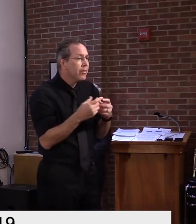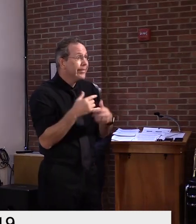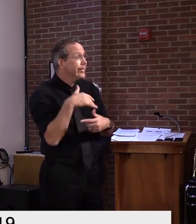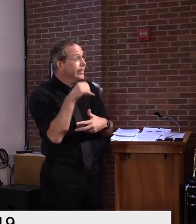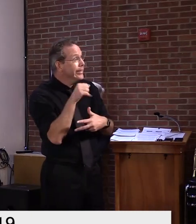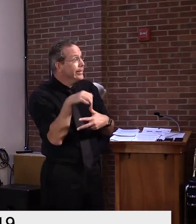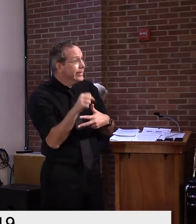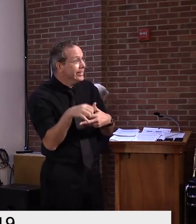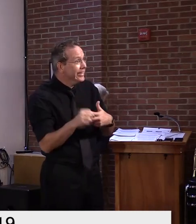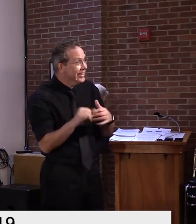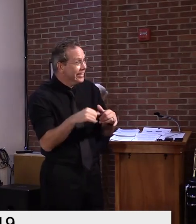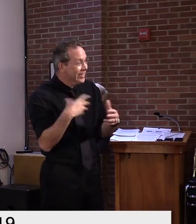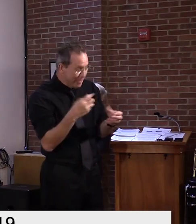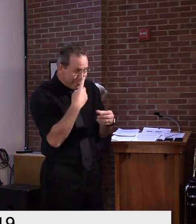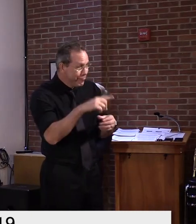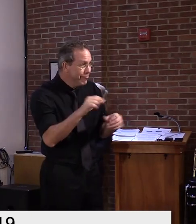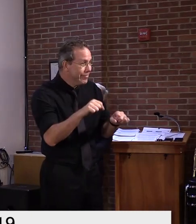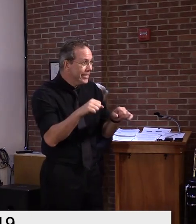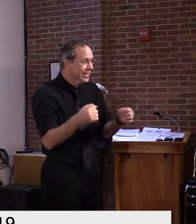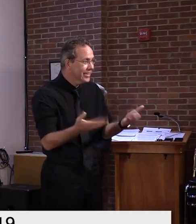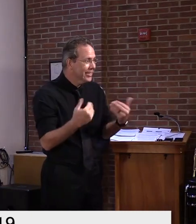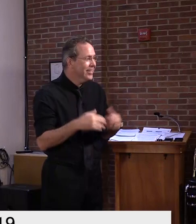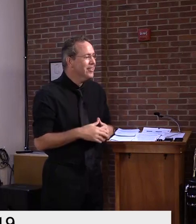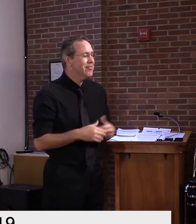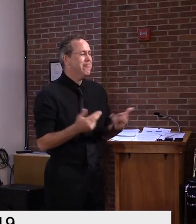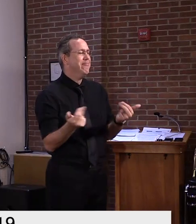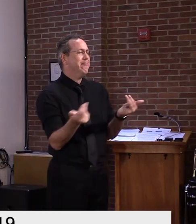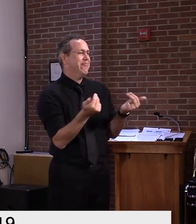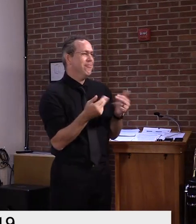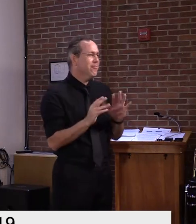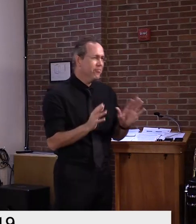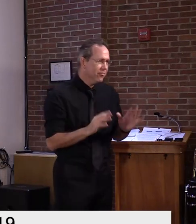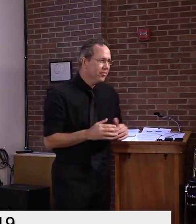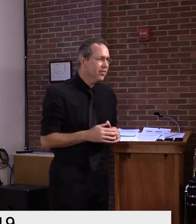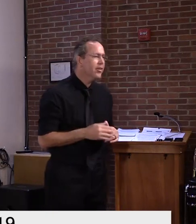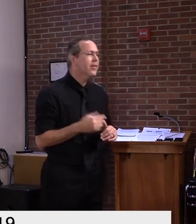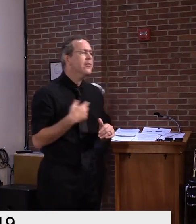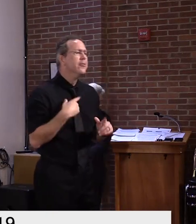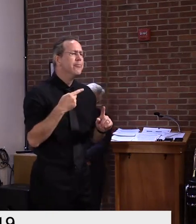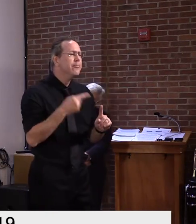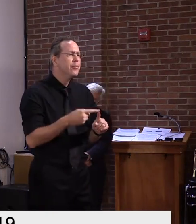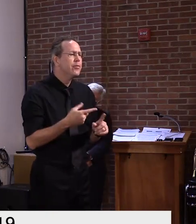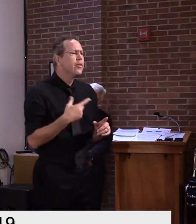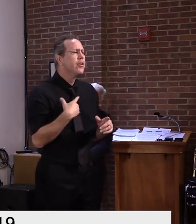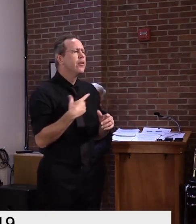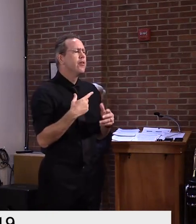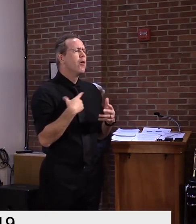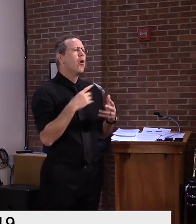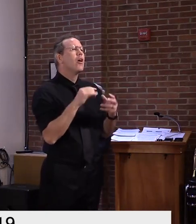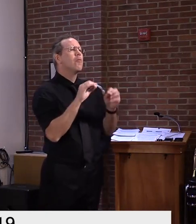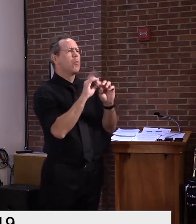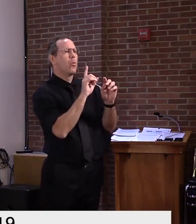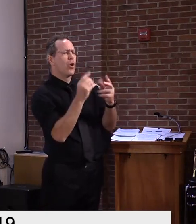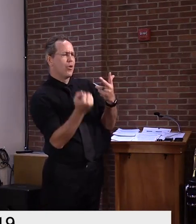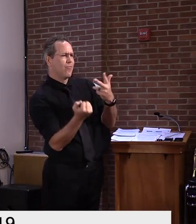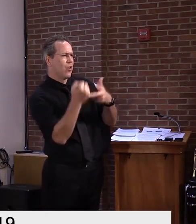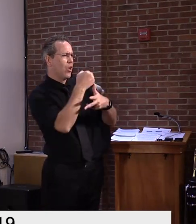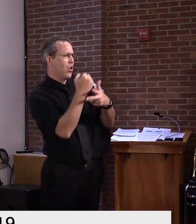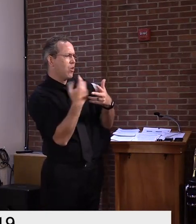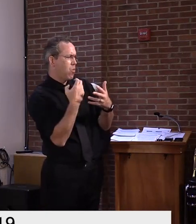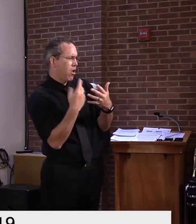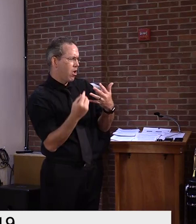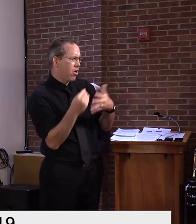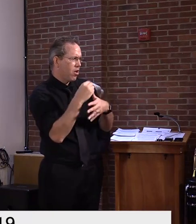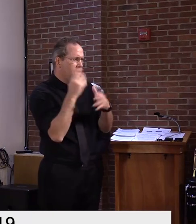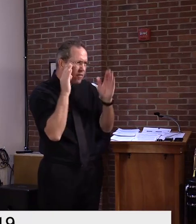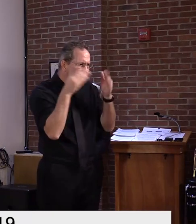the bottom line is again the kind of attention to the problems that are public health and health